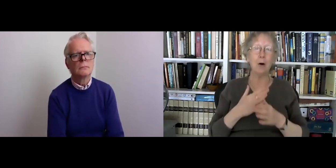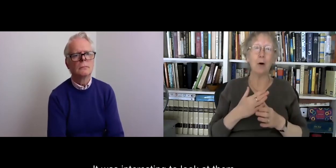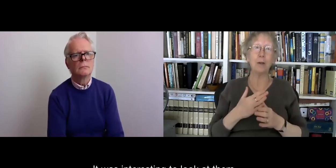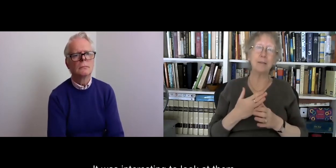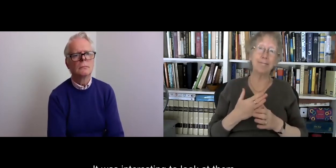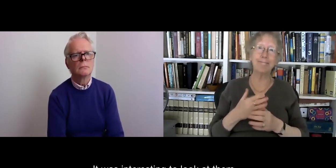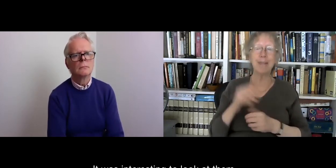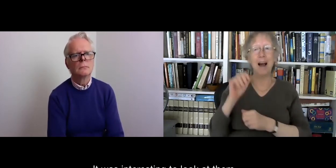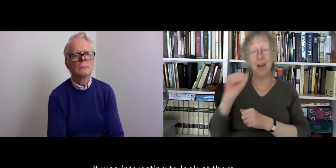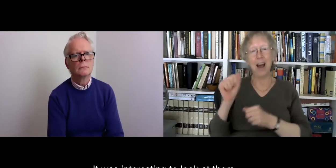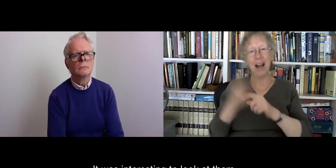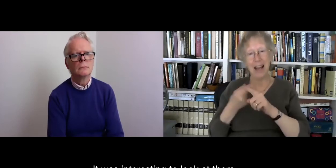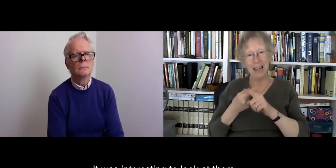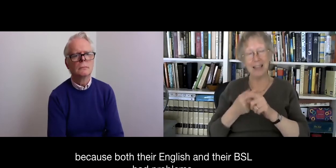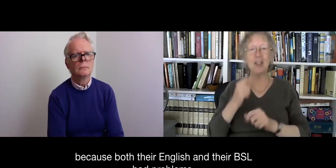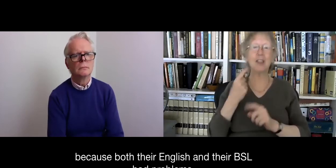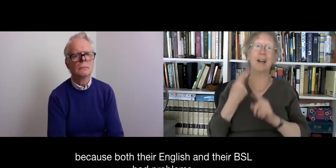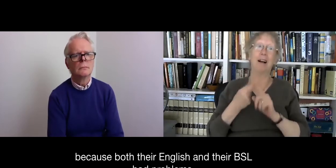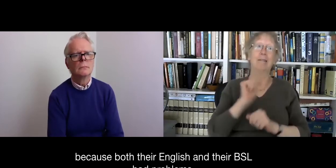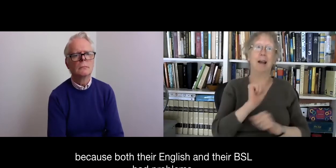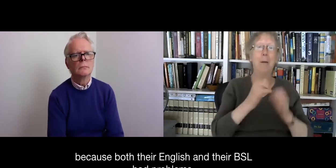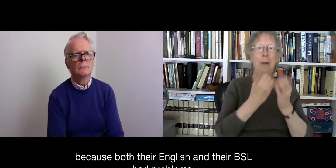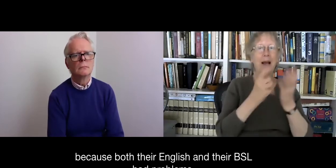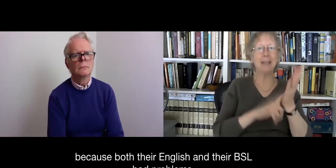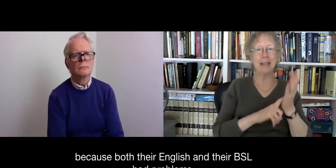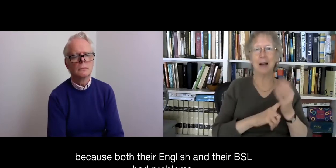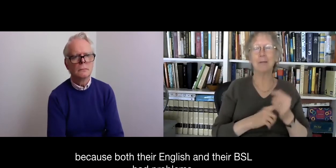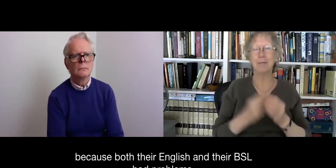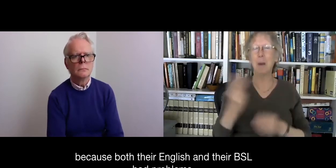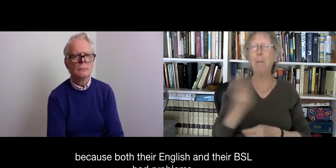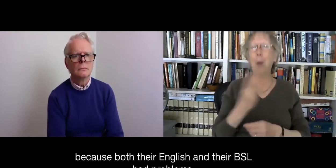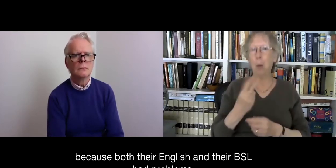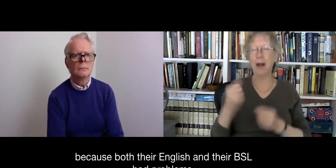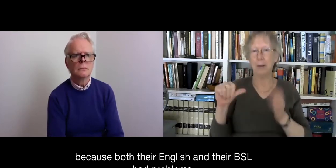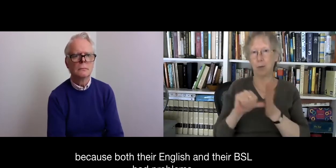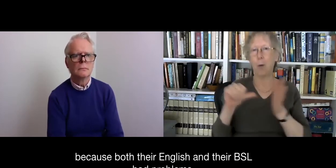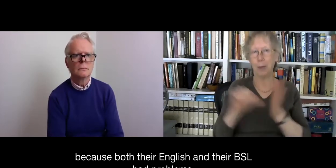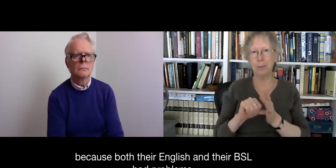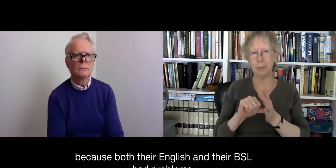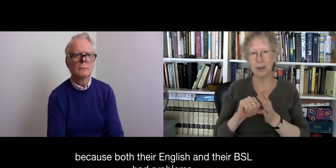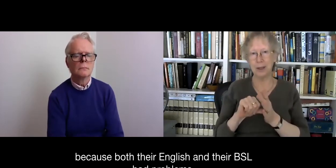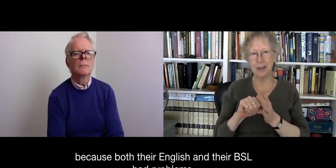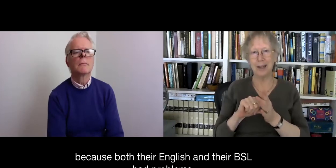And it was interesting to look at them because both their English and their BSL had